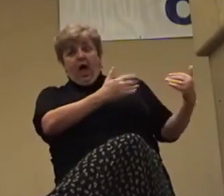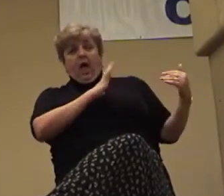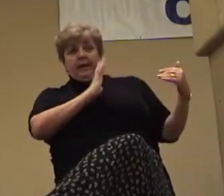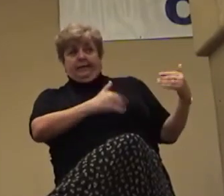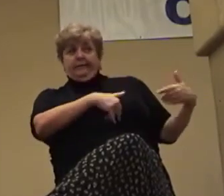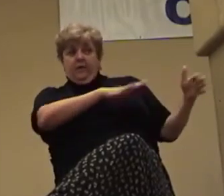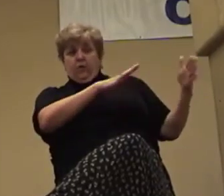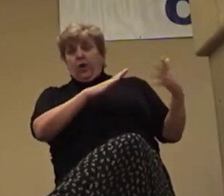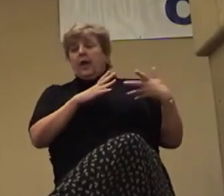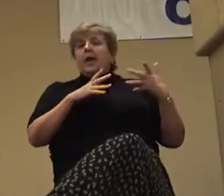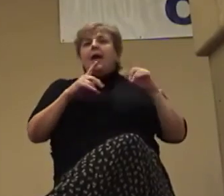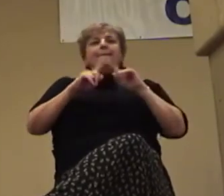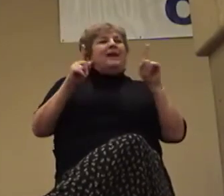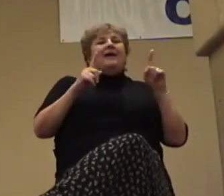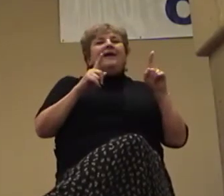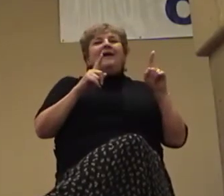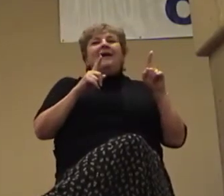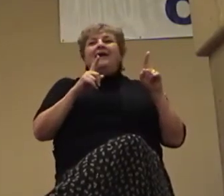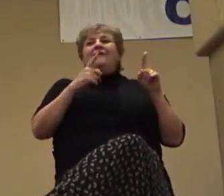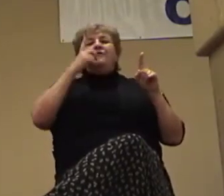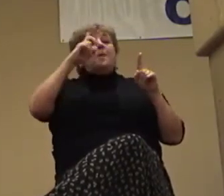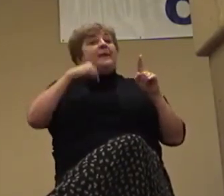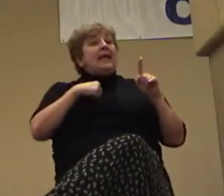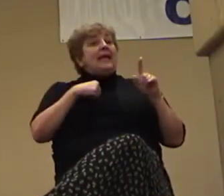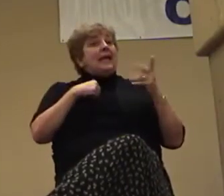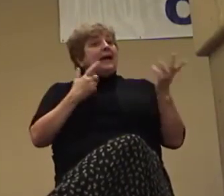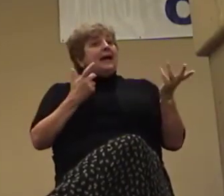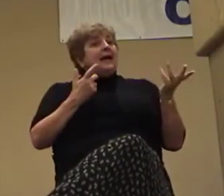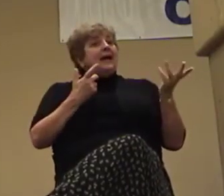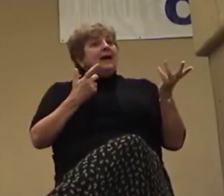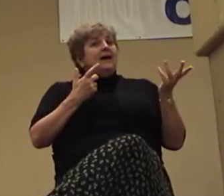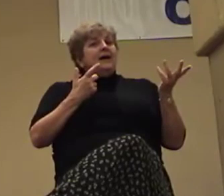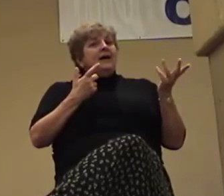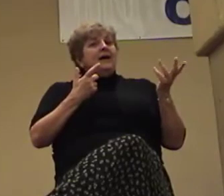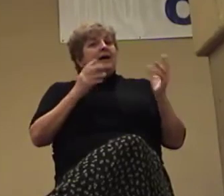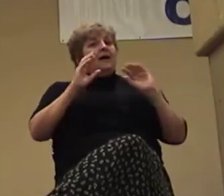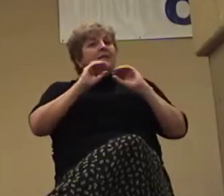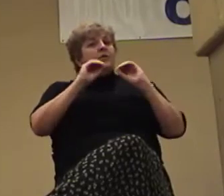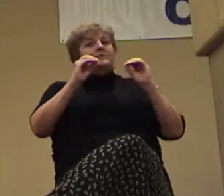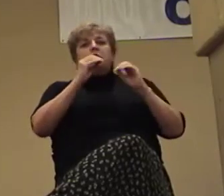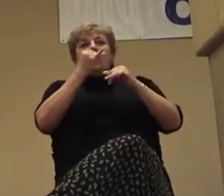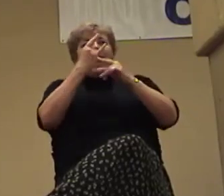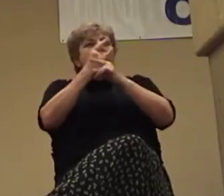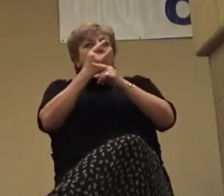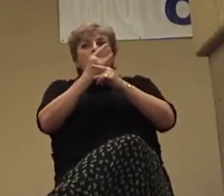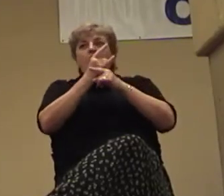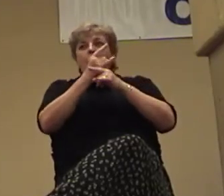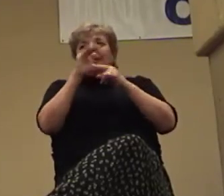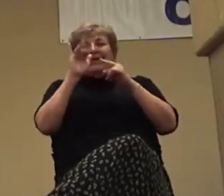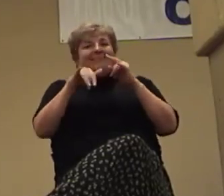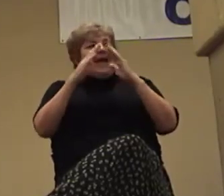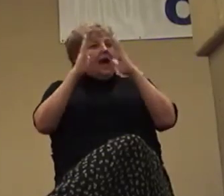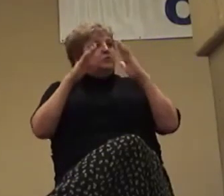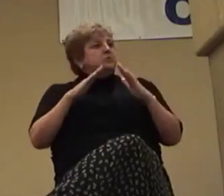And so the reality is that there was no alcohol in the house. There was no, or I would have been